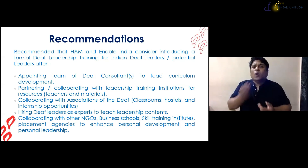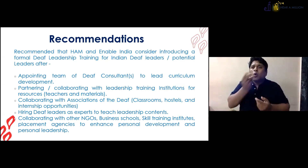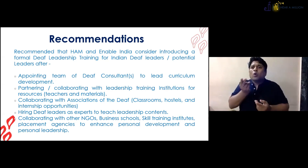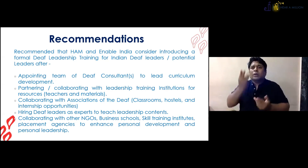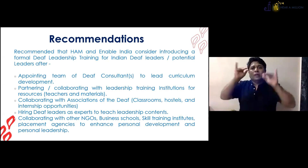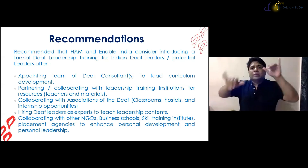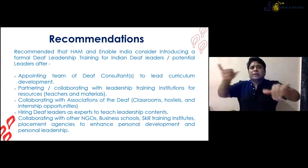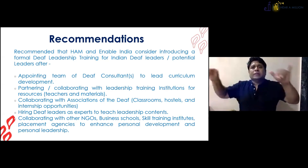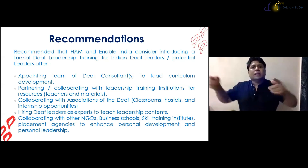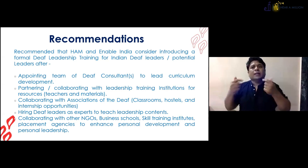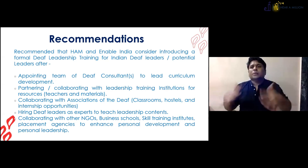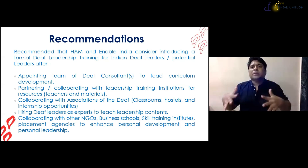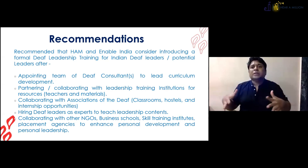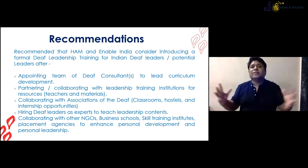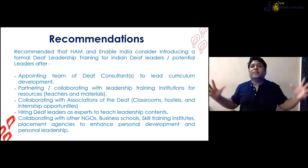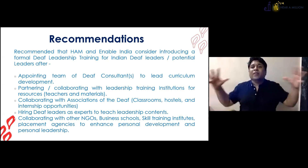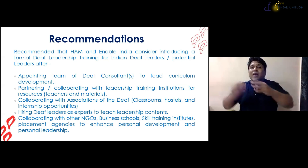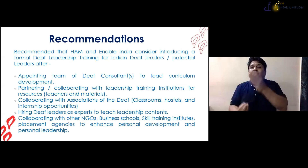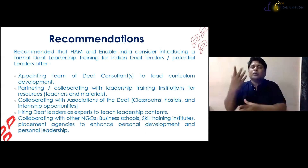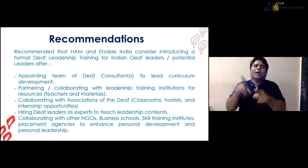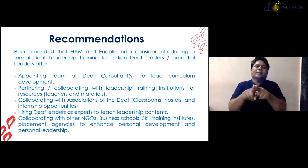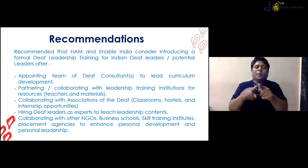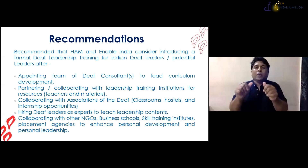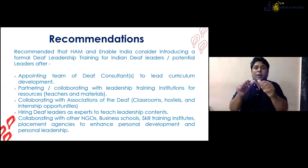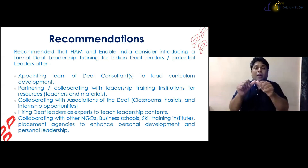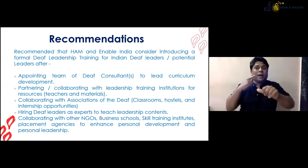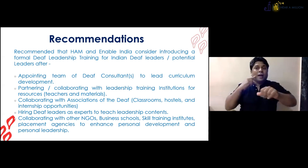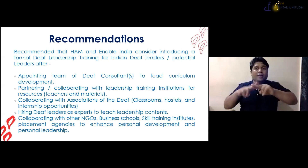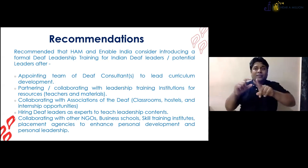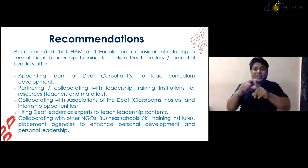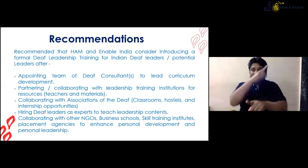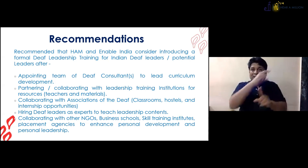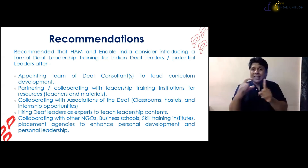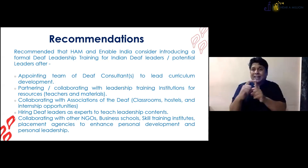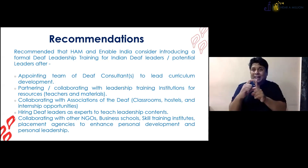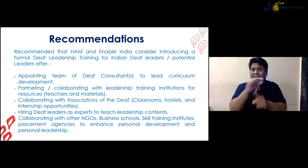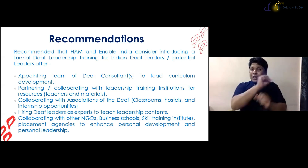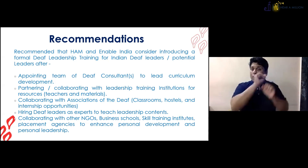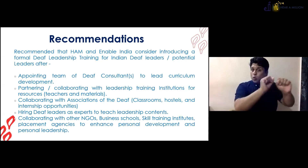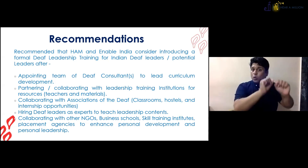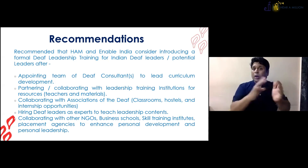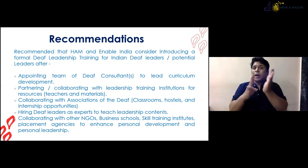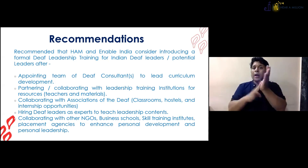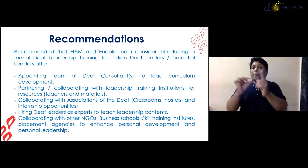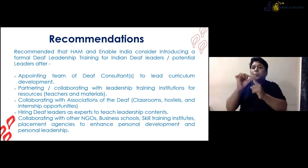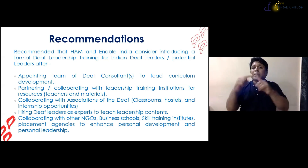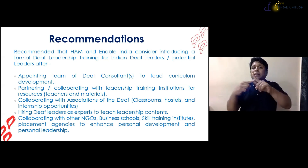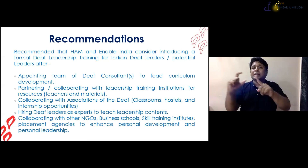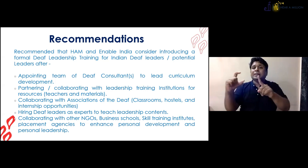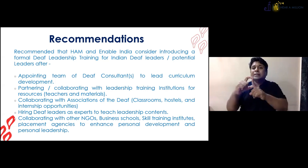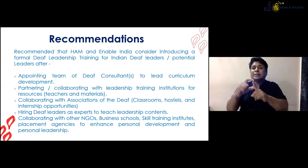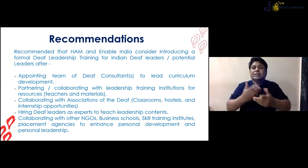training people who can't pay for expensive places. Like, for example, AIFT Delhi has